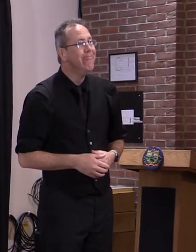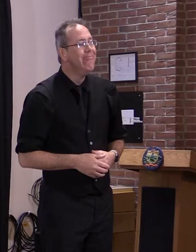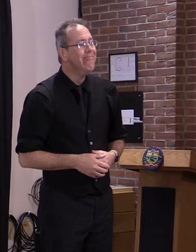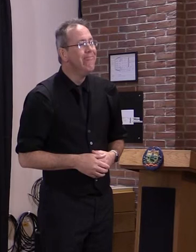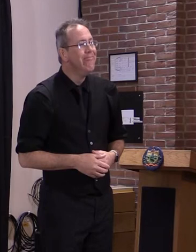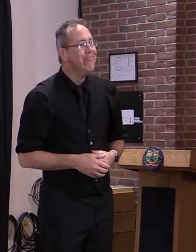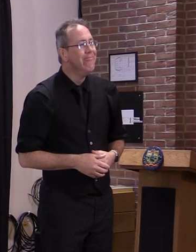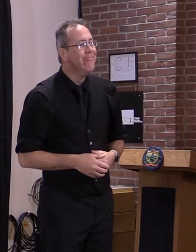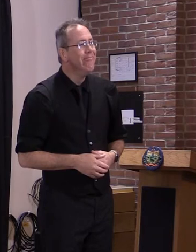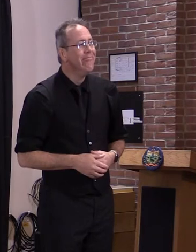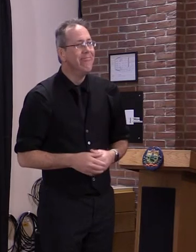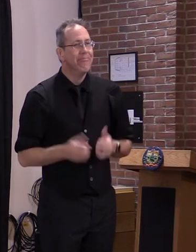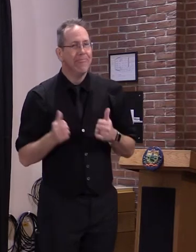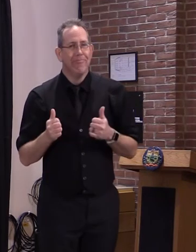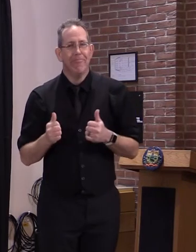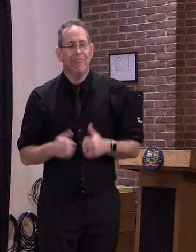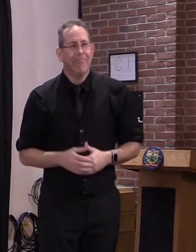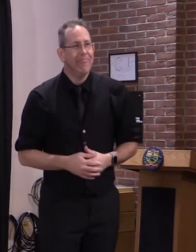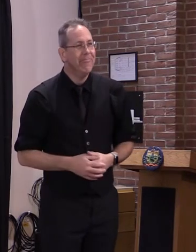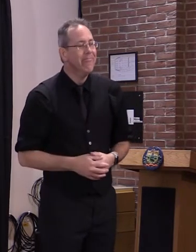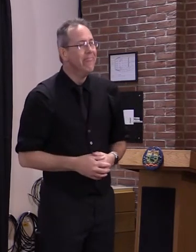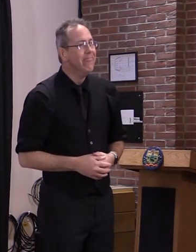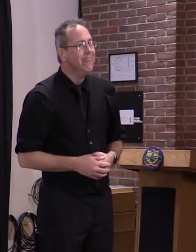That's it for me. Thank you, Greg.